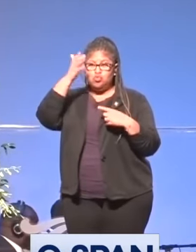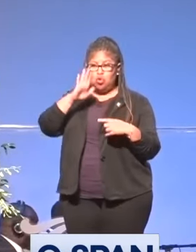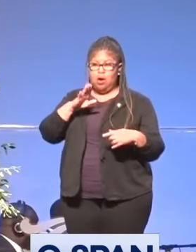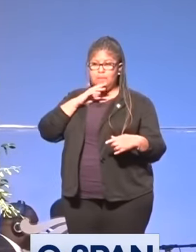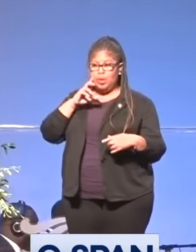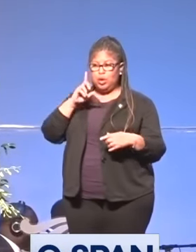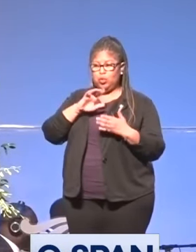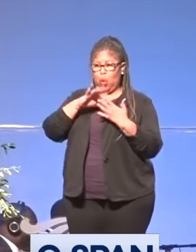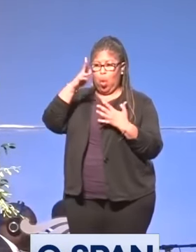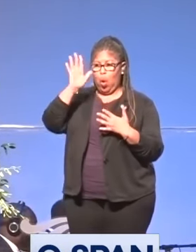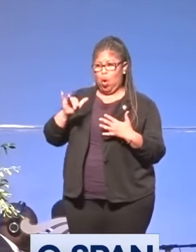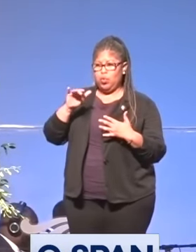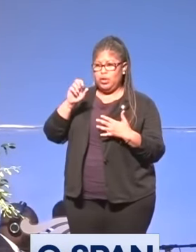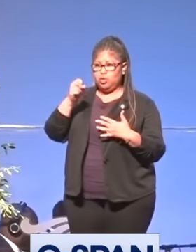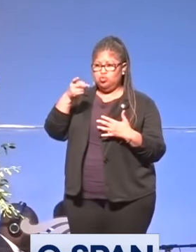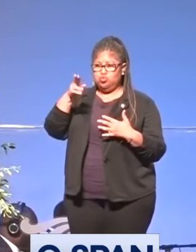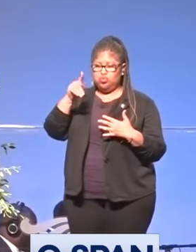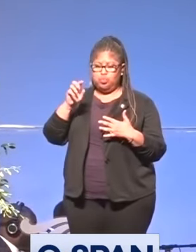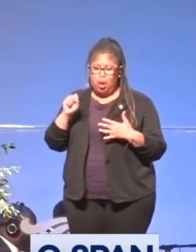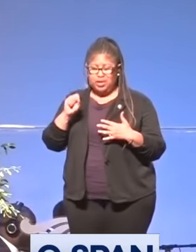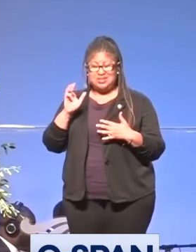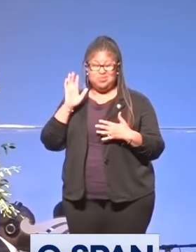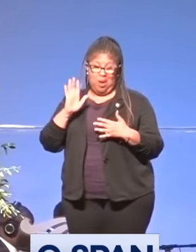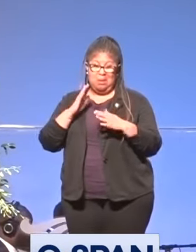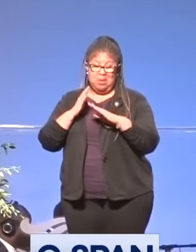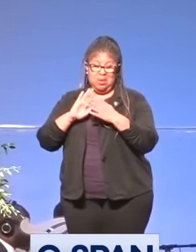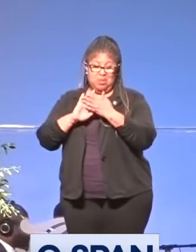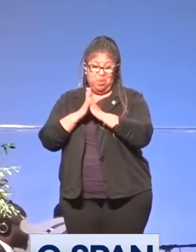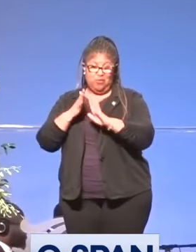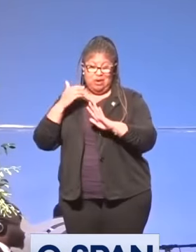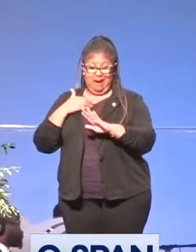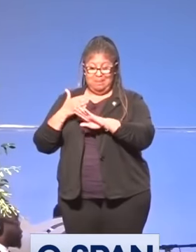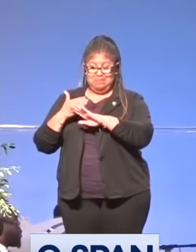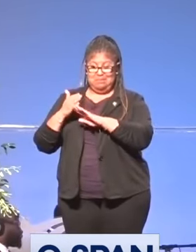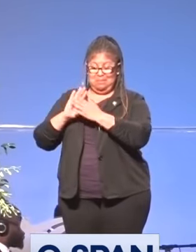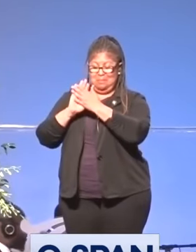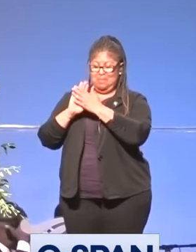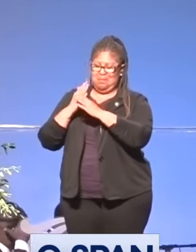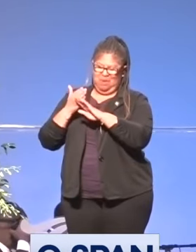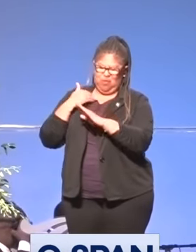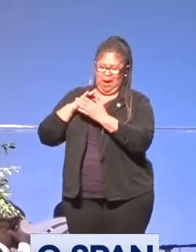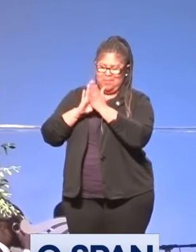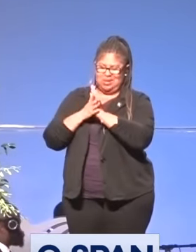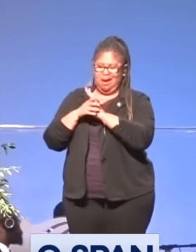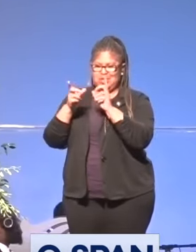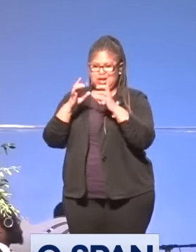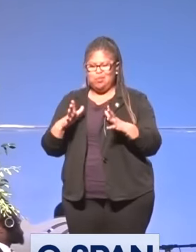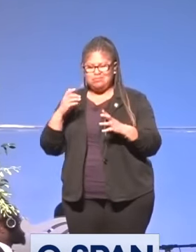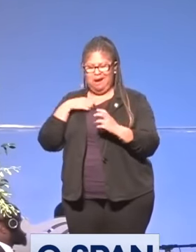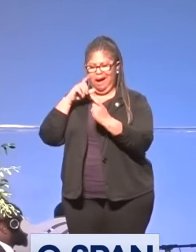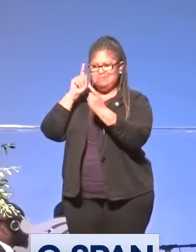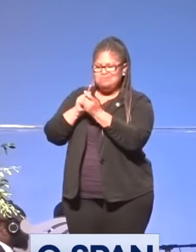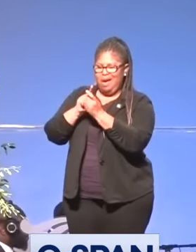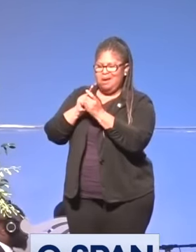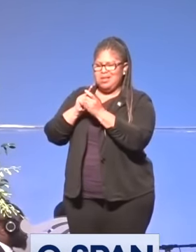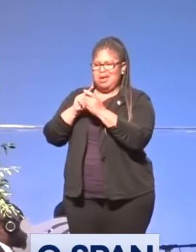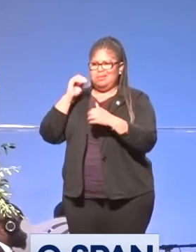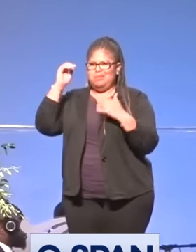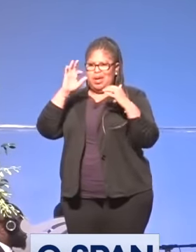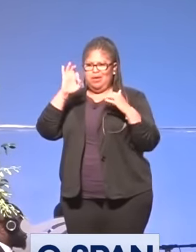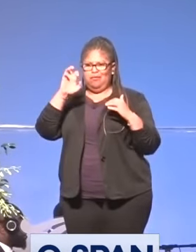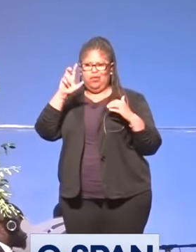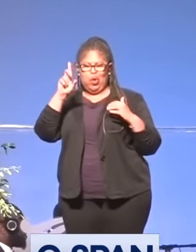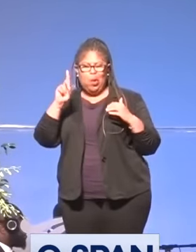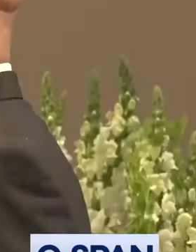Uh uh before I came the director of To God Be the Glory Sports. I met Big Floyd, I spent so many of my college